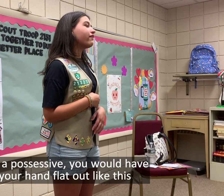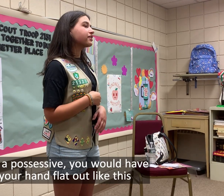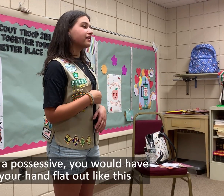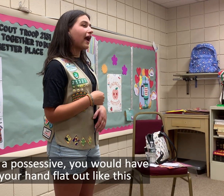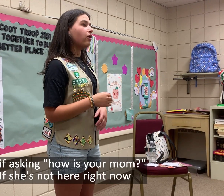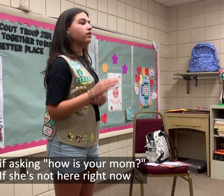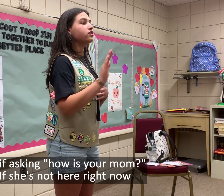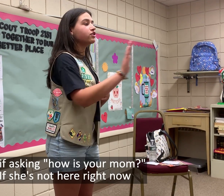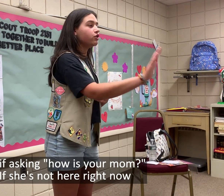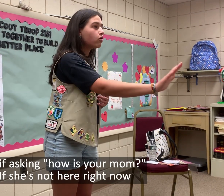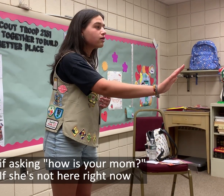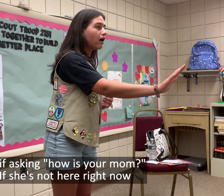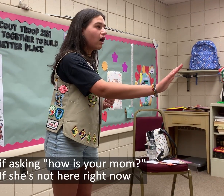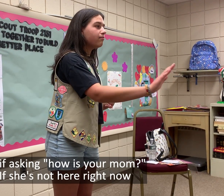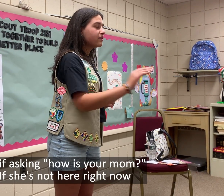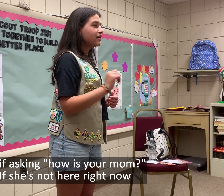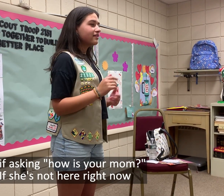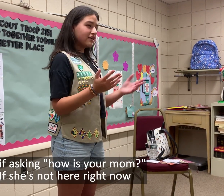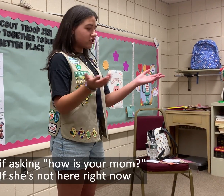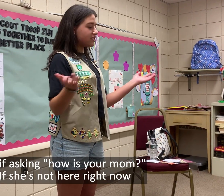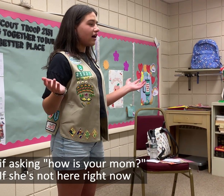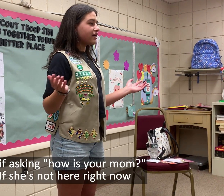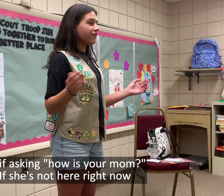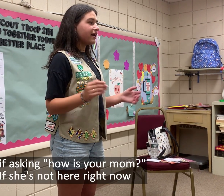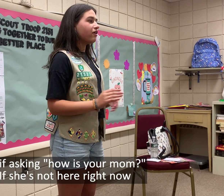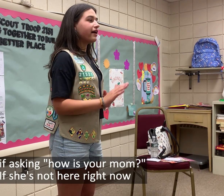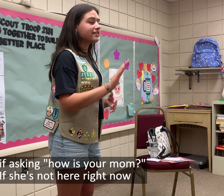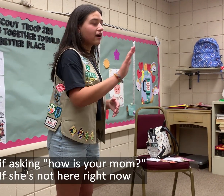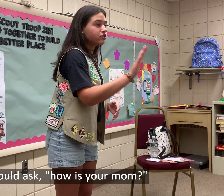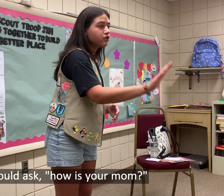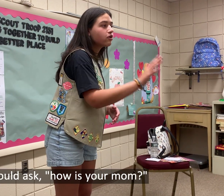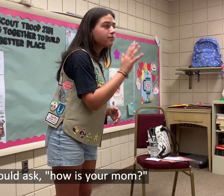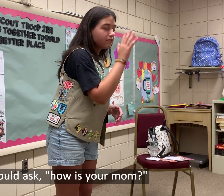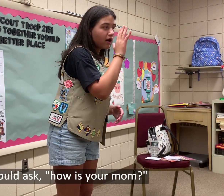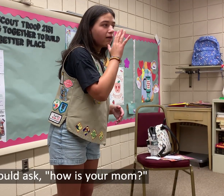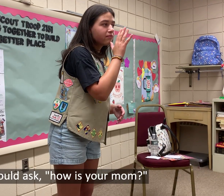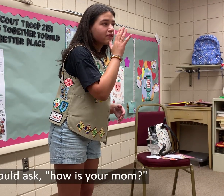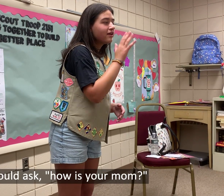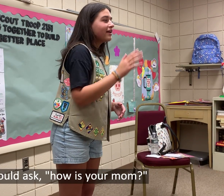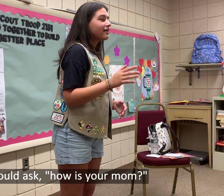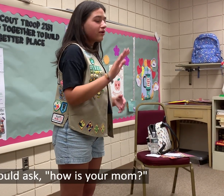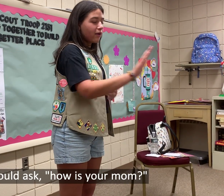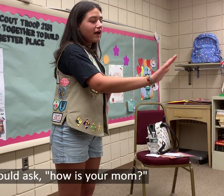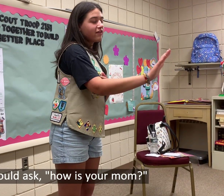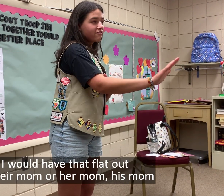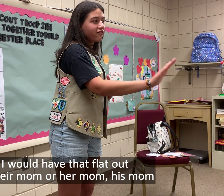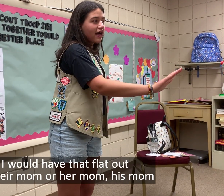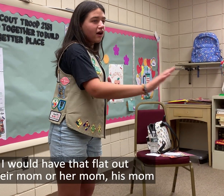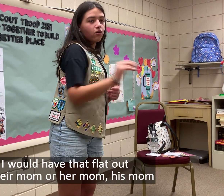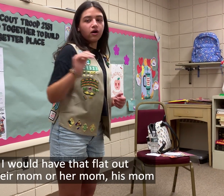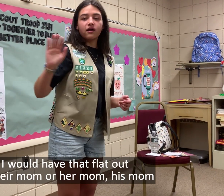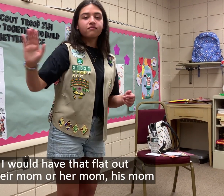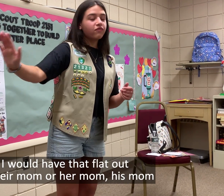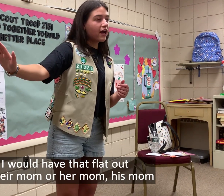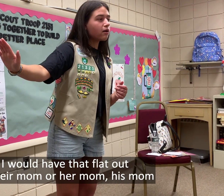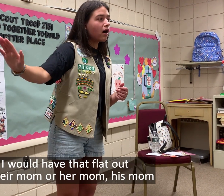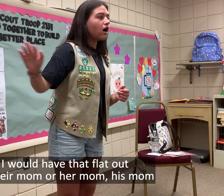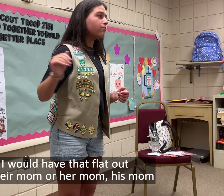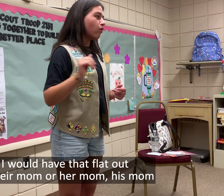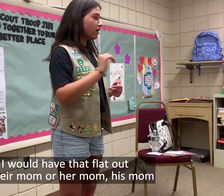asking how was your mom, if she's not here right now, I'd ask how's your mom, I would have that flat out, or their mom, or